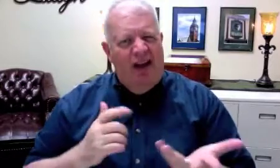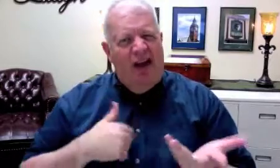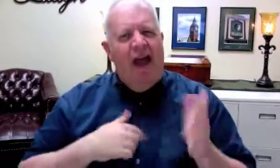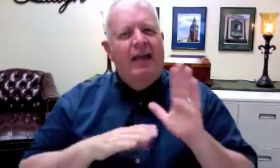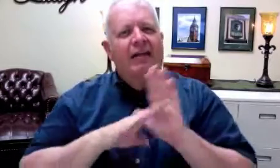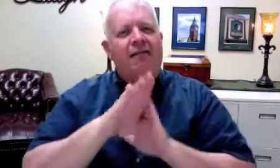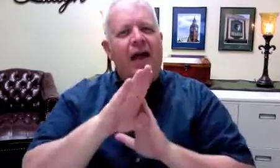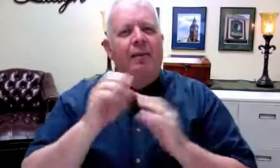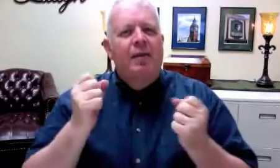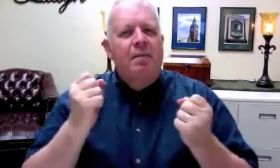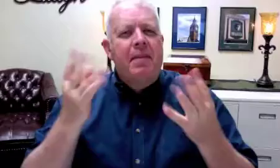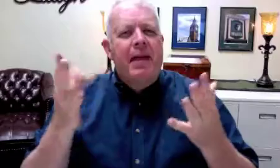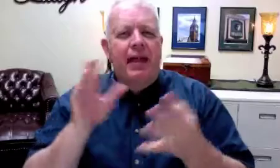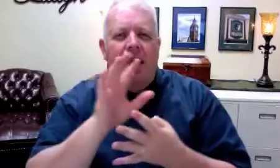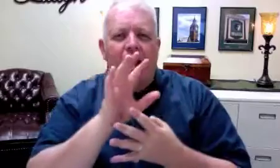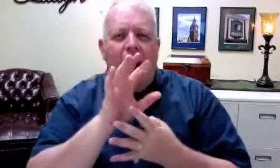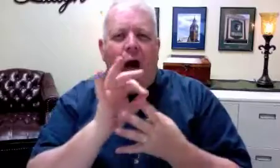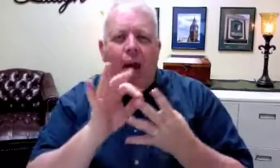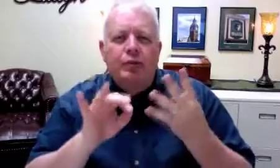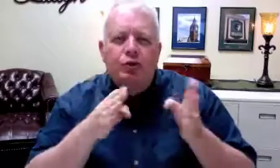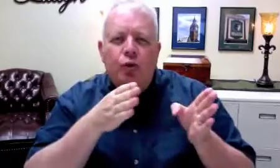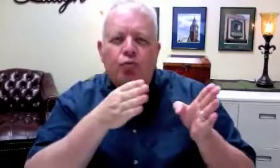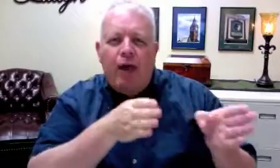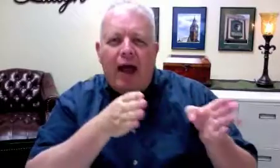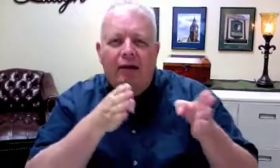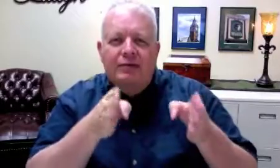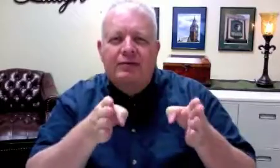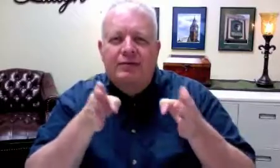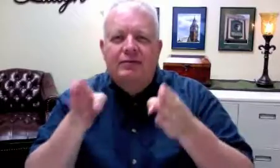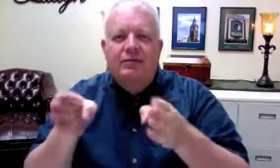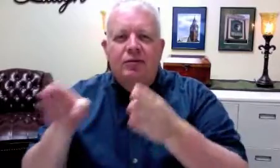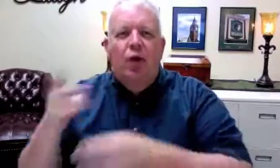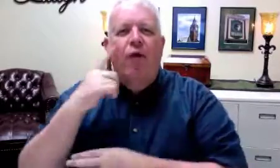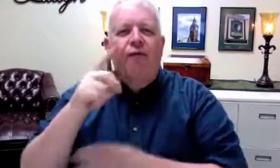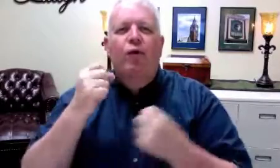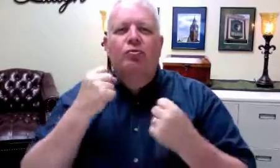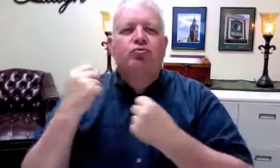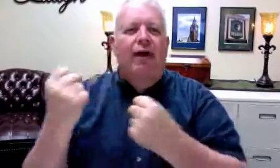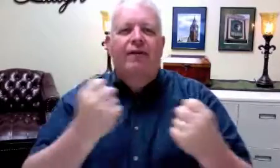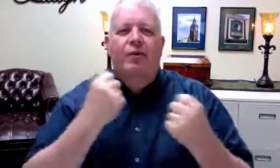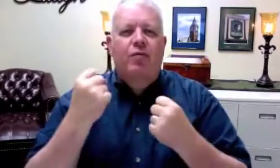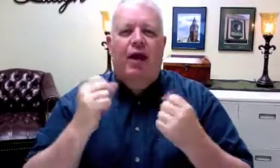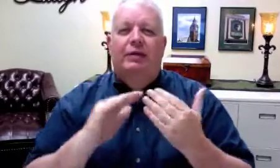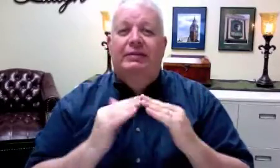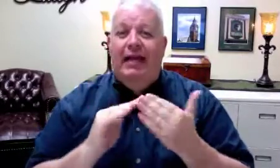developed many optional routes for getting around town.